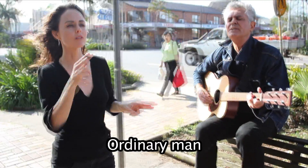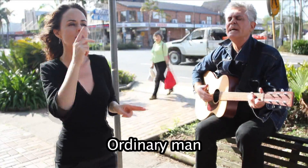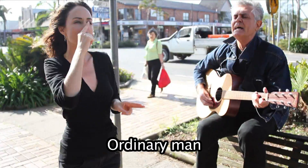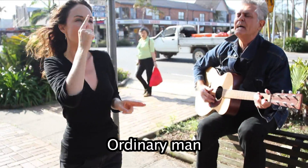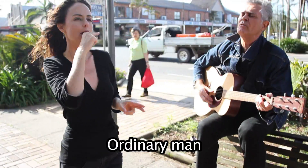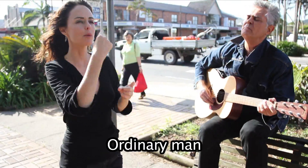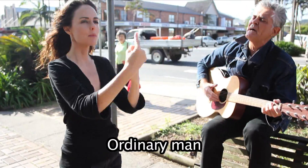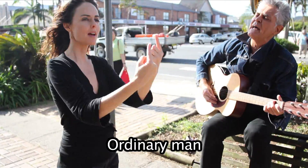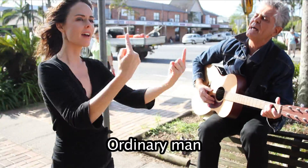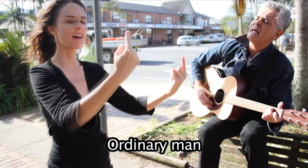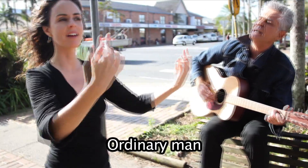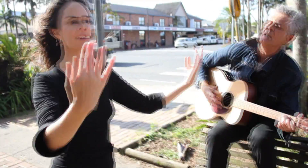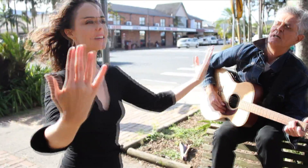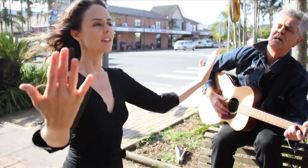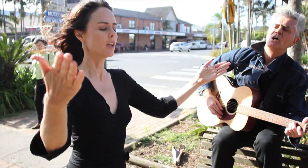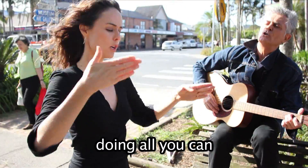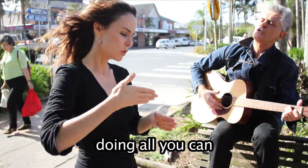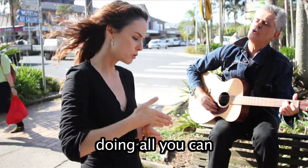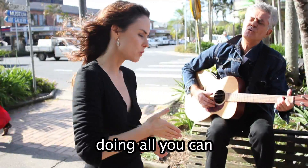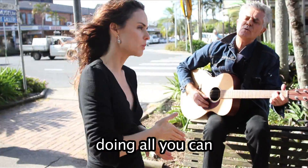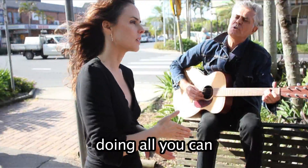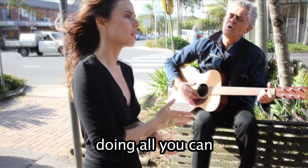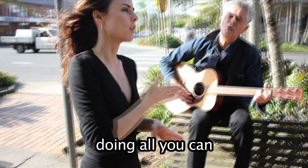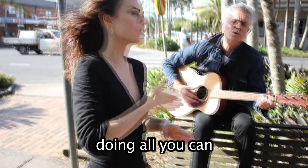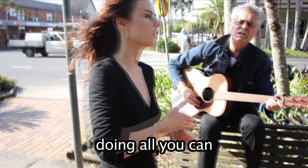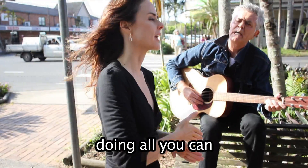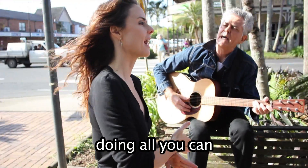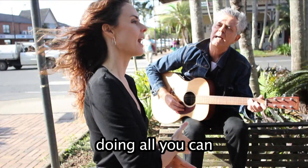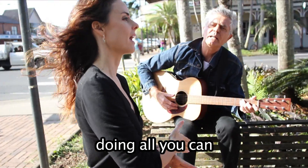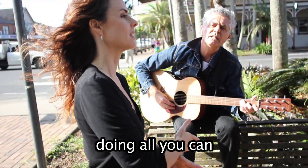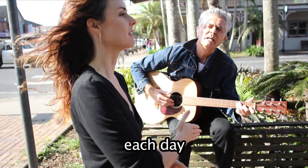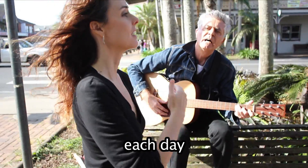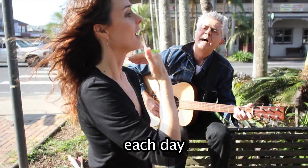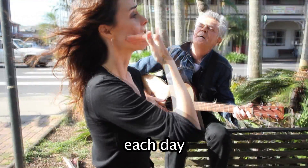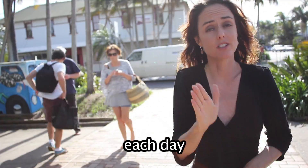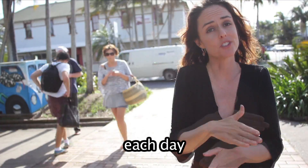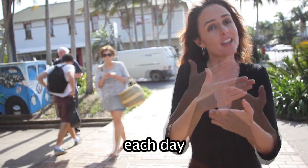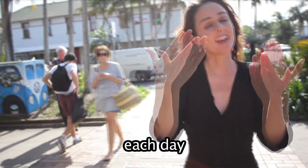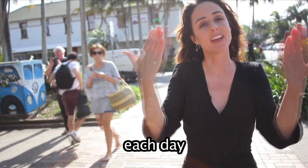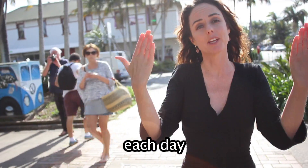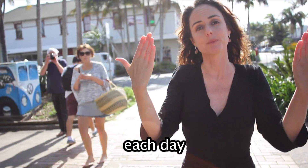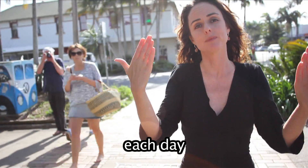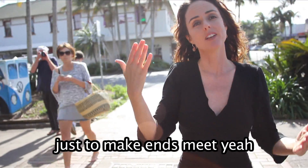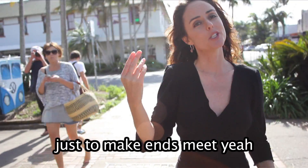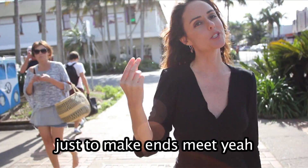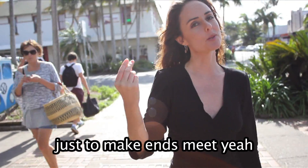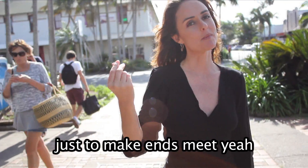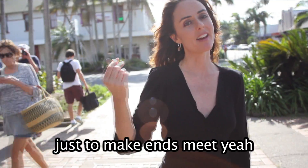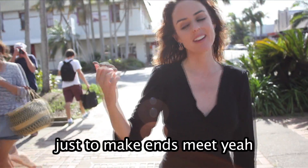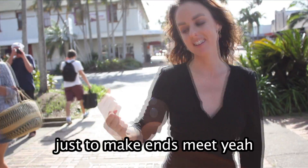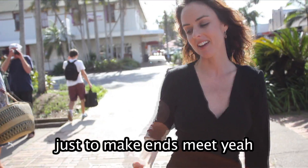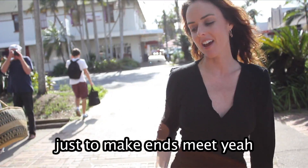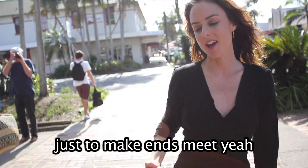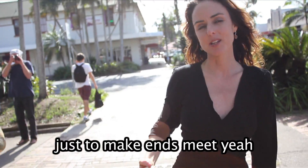Ordinary men, doing all you can each day, just to